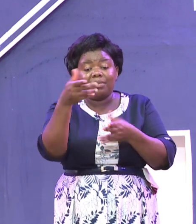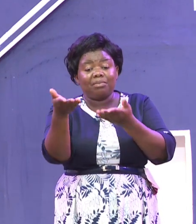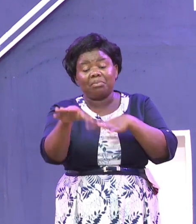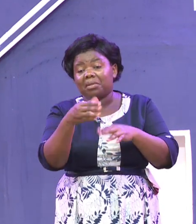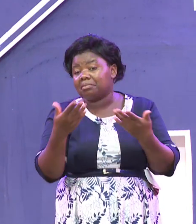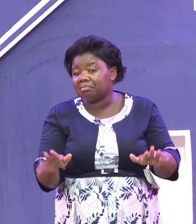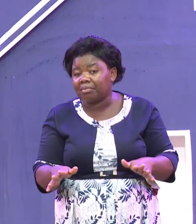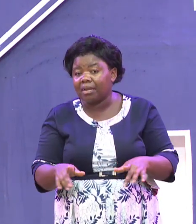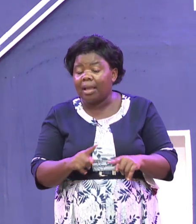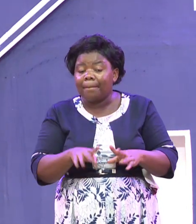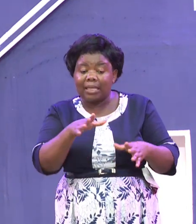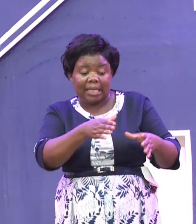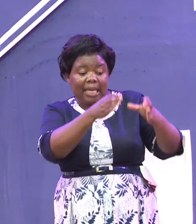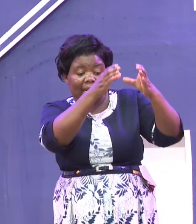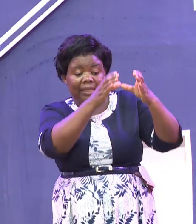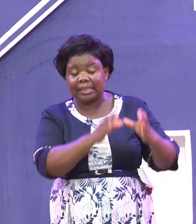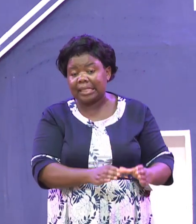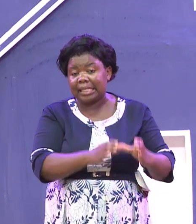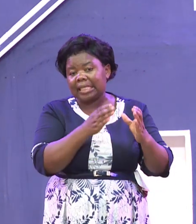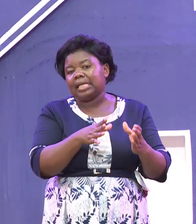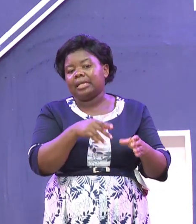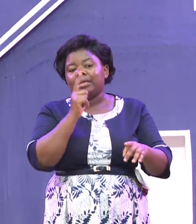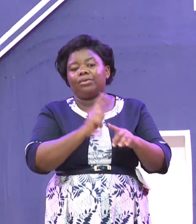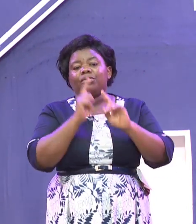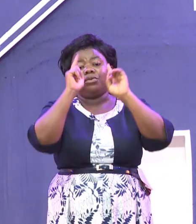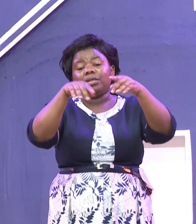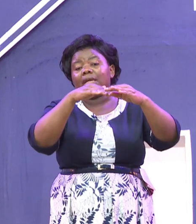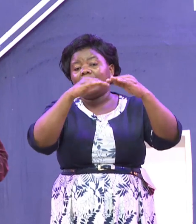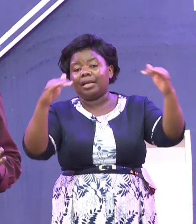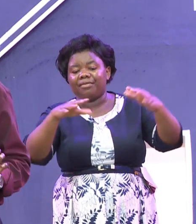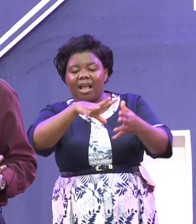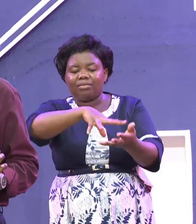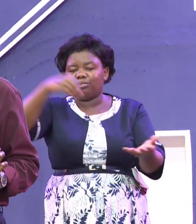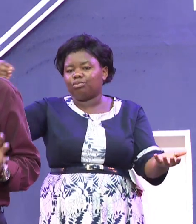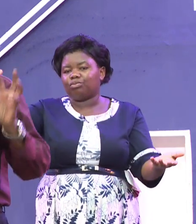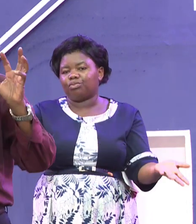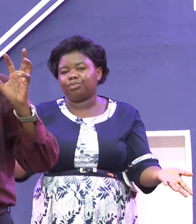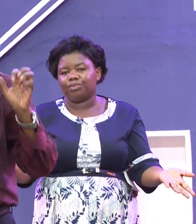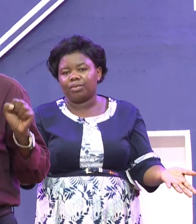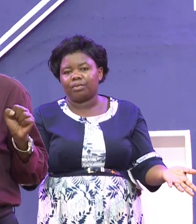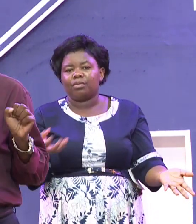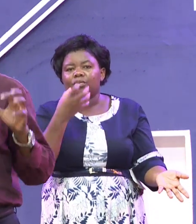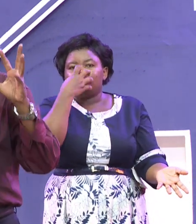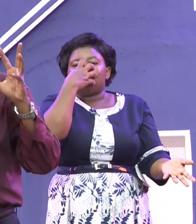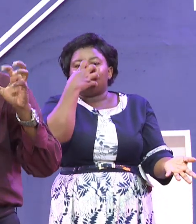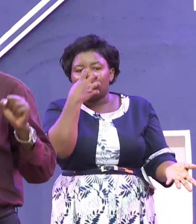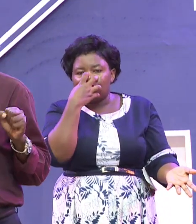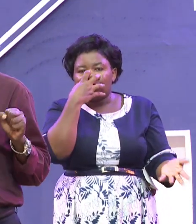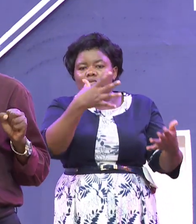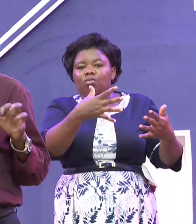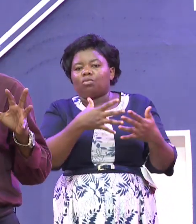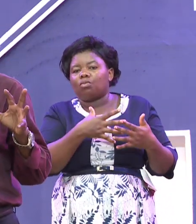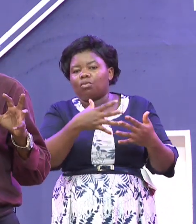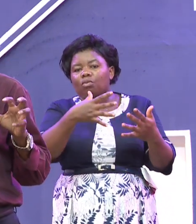Atebi pipe biyabwe bikalira. Yet their teens are finished. Ochisika nosa nosika